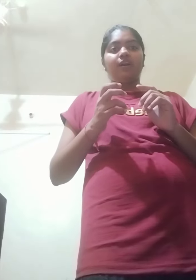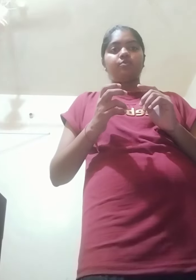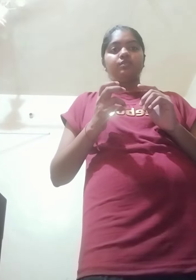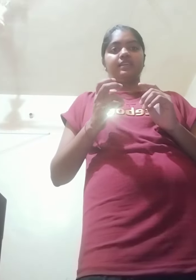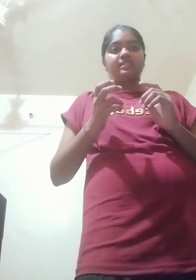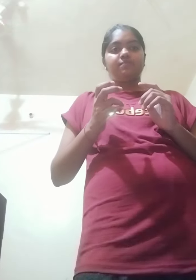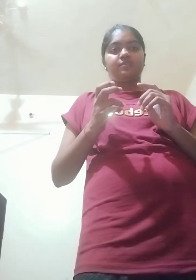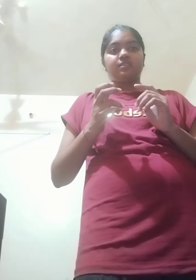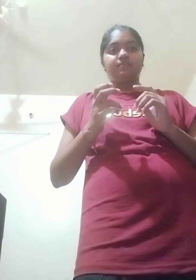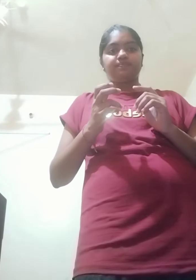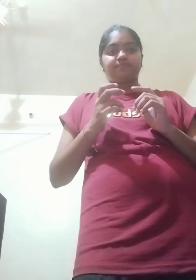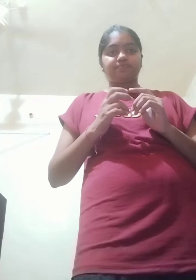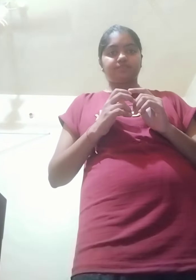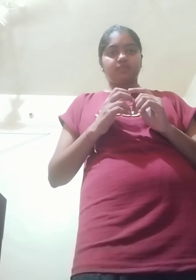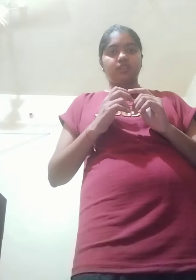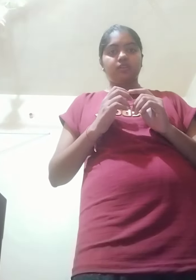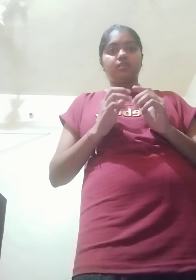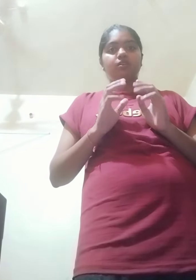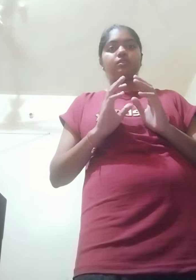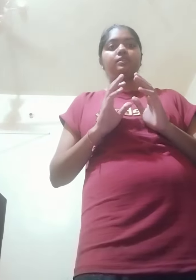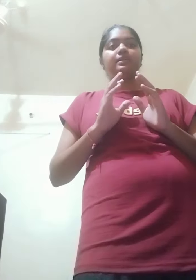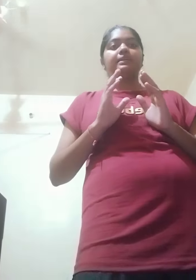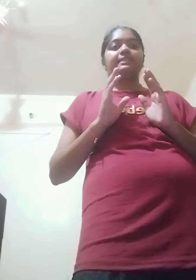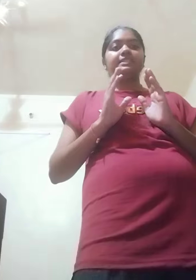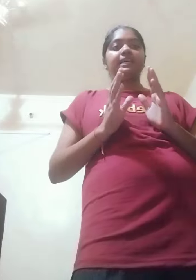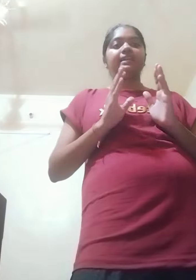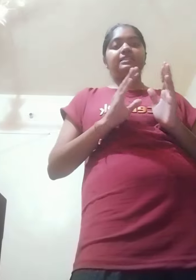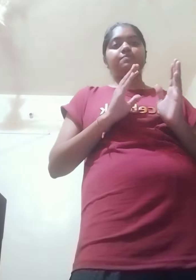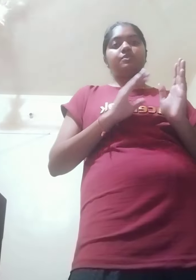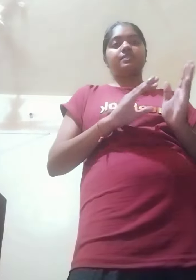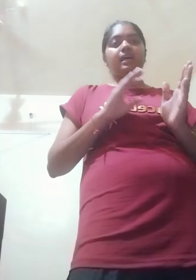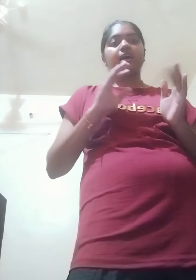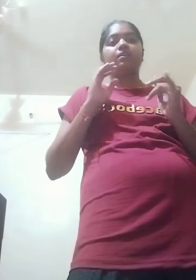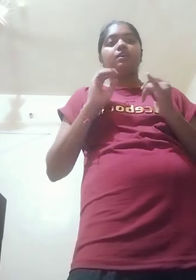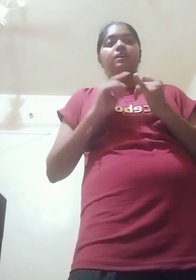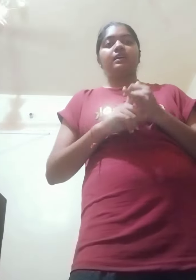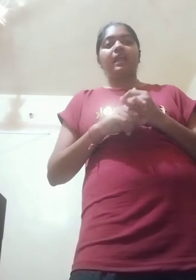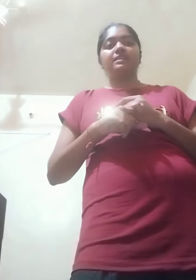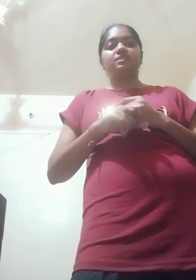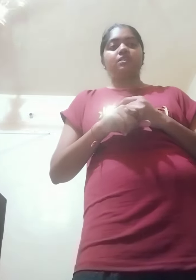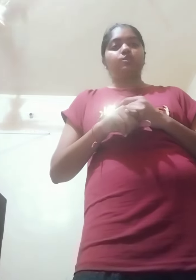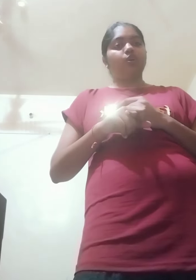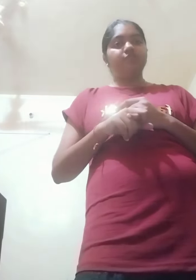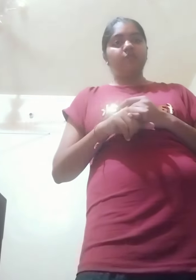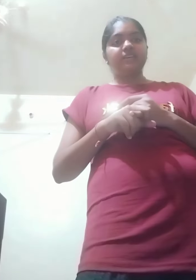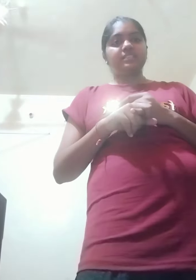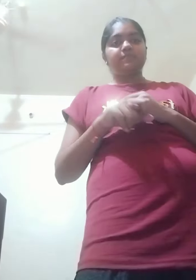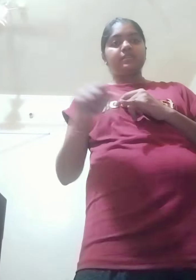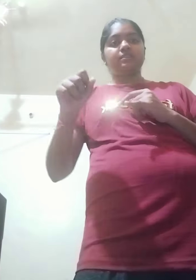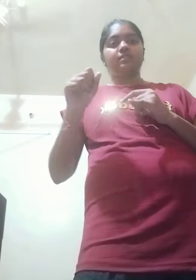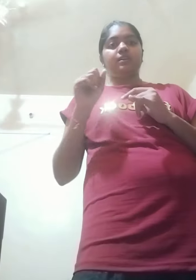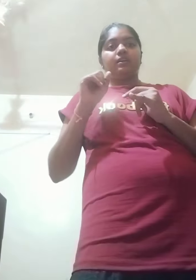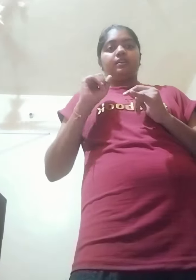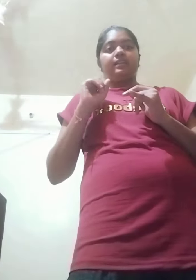found exception. The checked exceptions are class not found exception, then